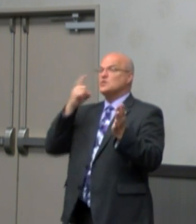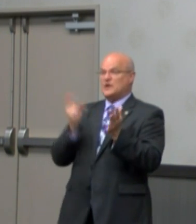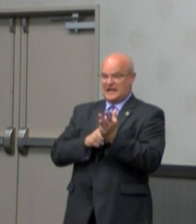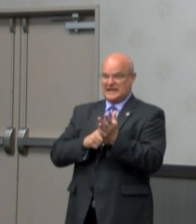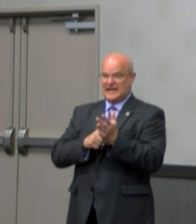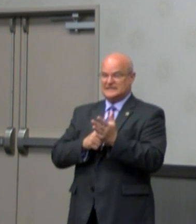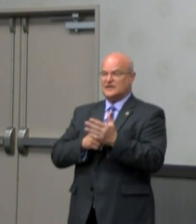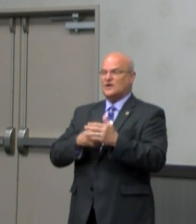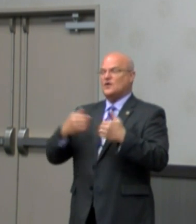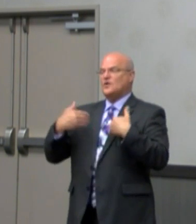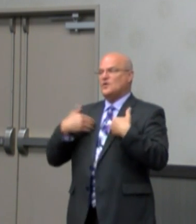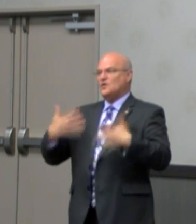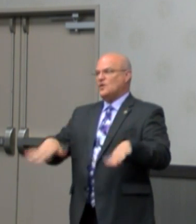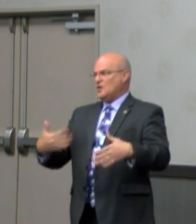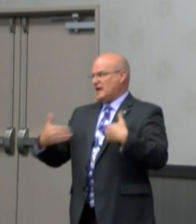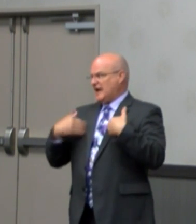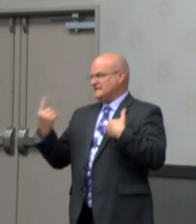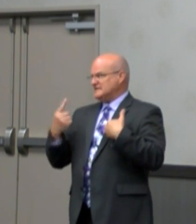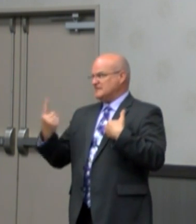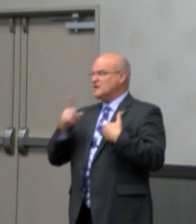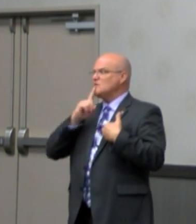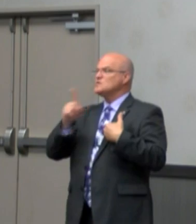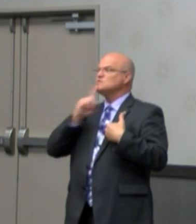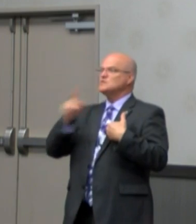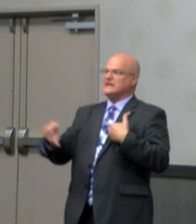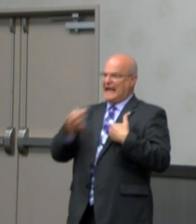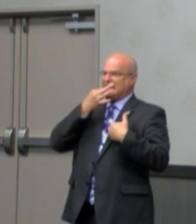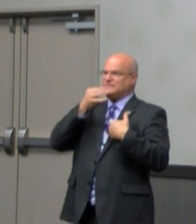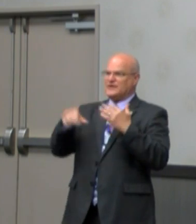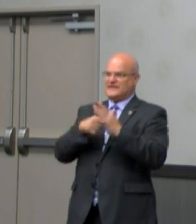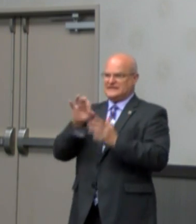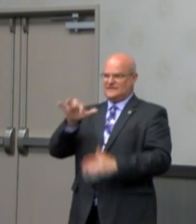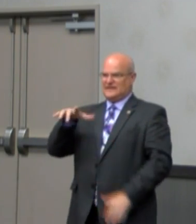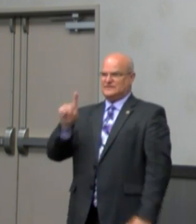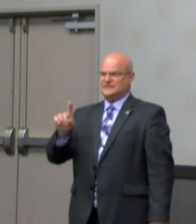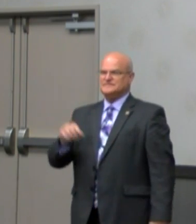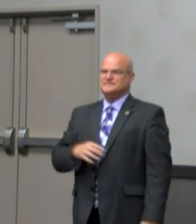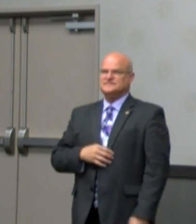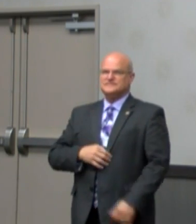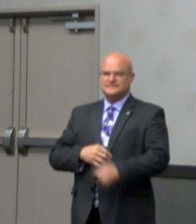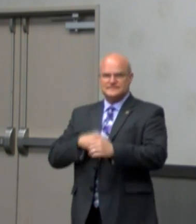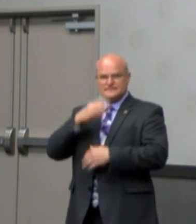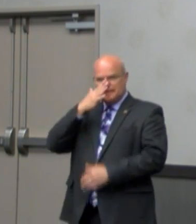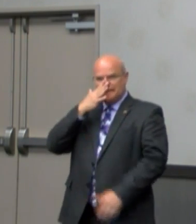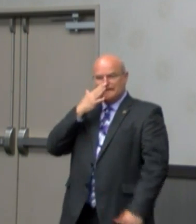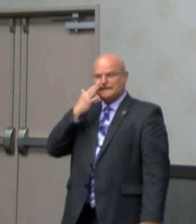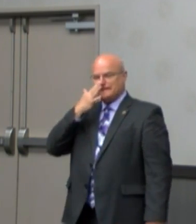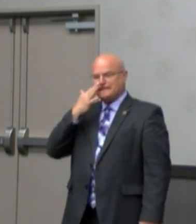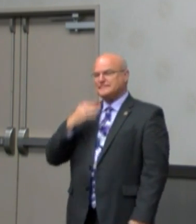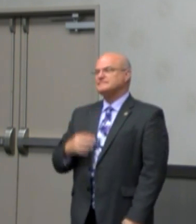recognized, and we're very blessed to have somebody really is a true expert in this field.